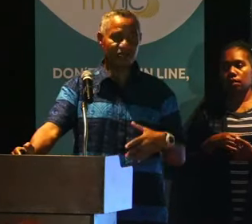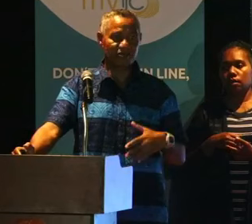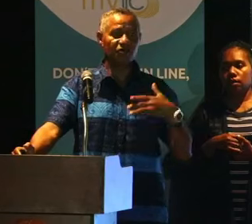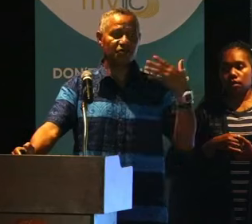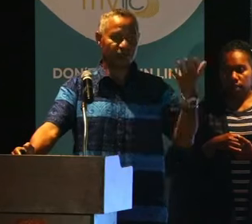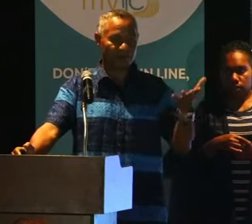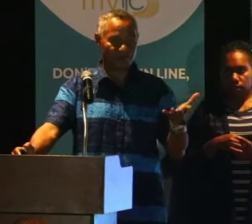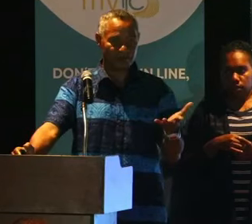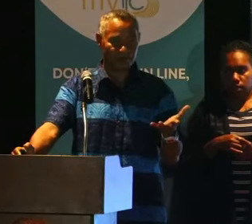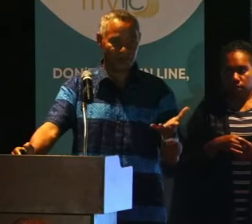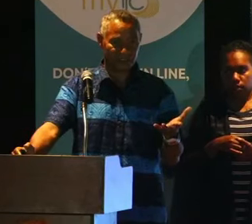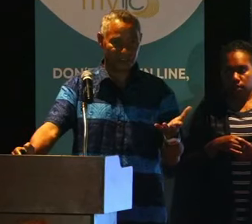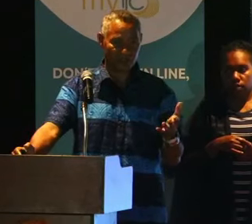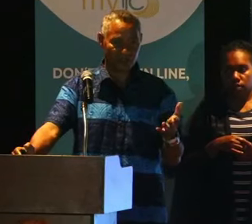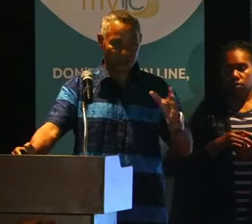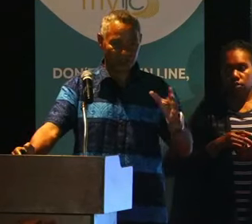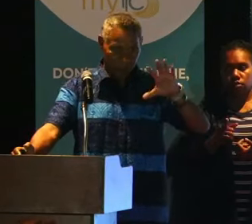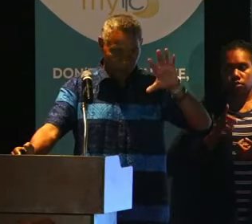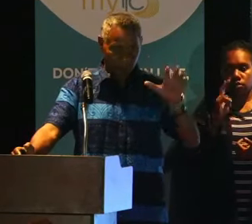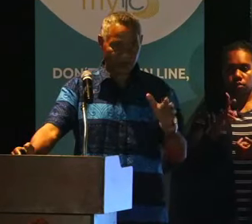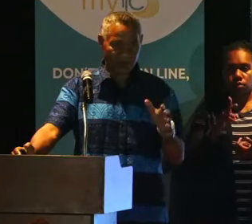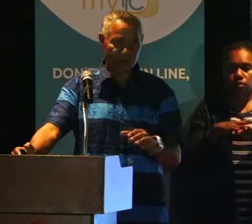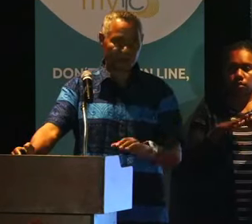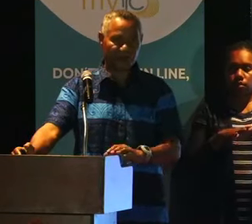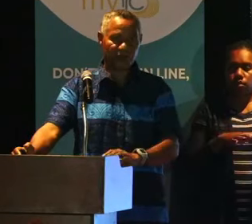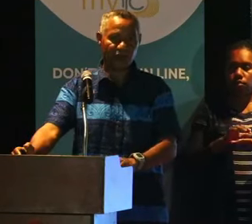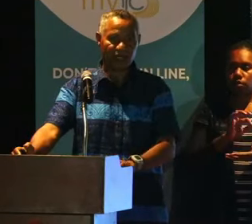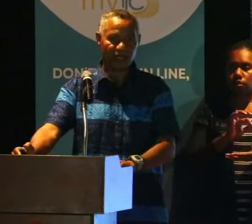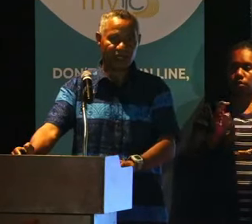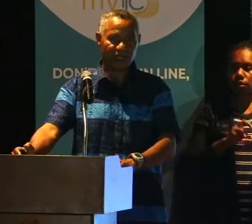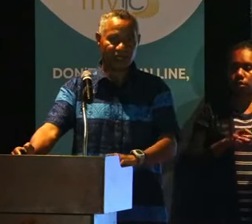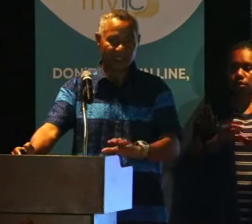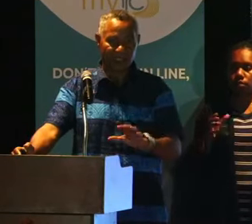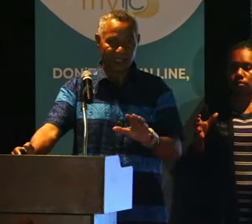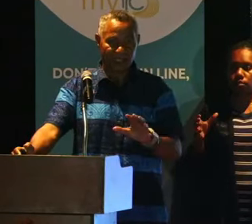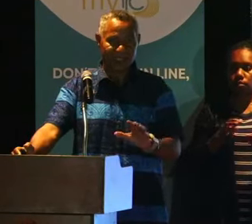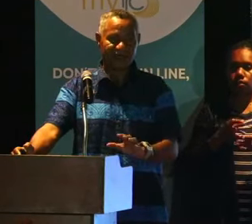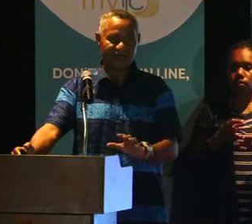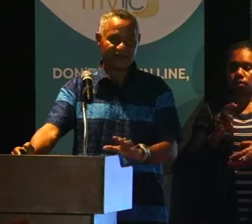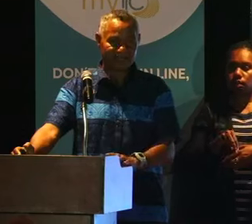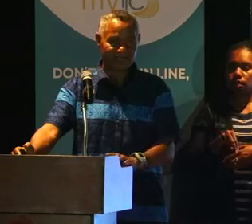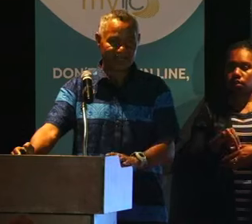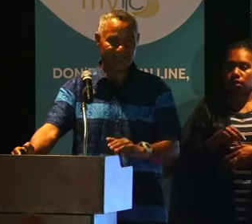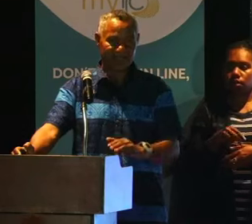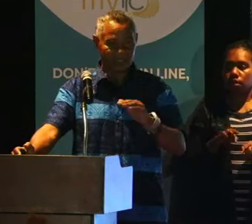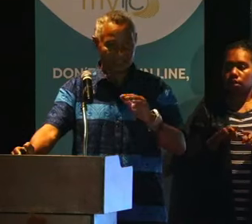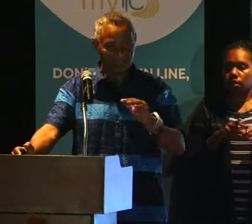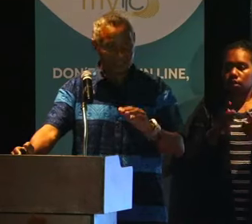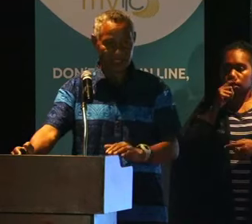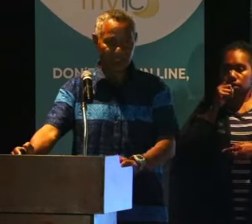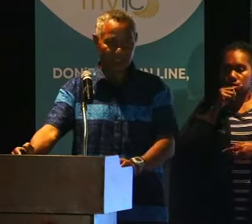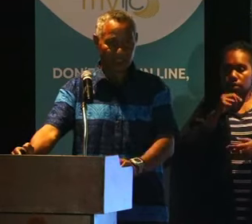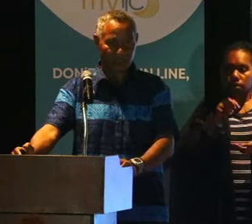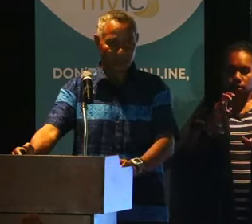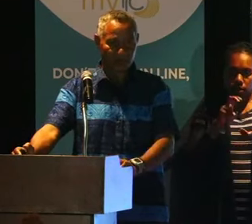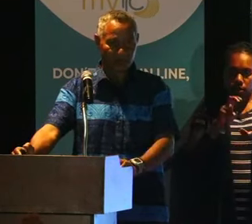then you go to look for a business. No, you have to mobilize your people and then registered, and you can